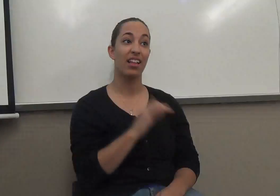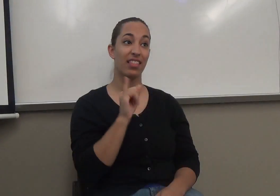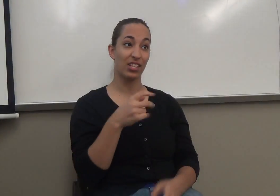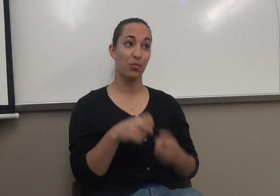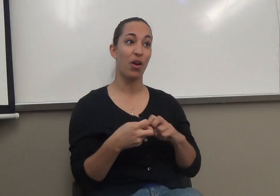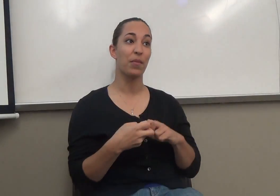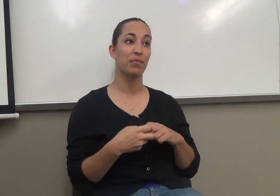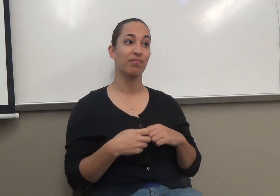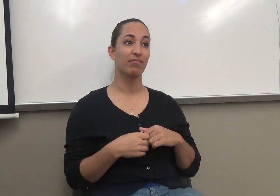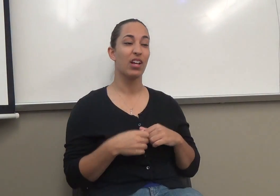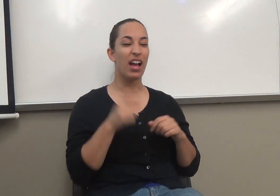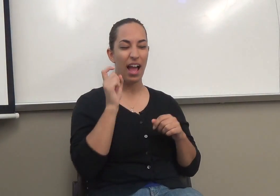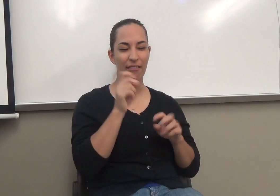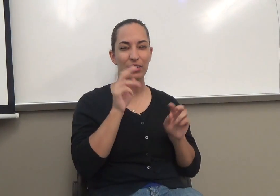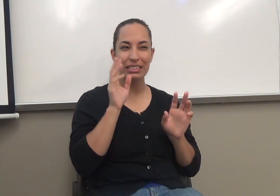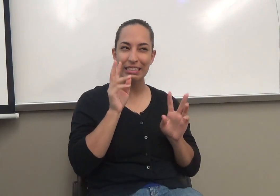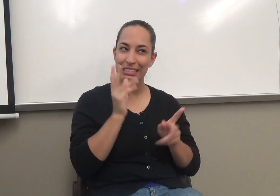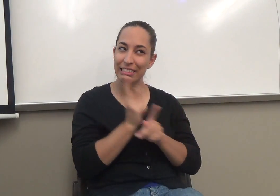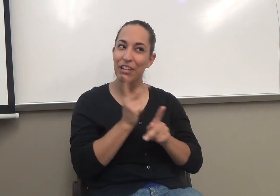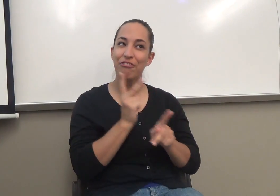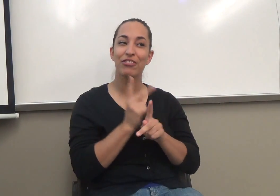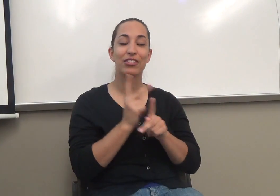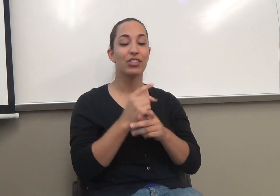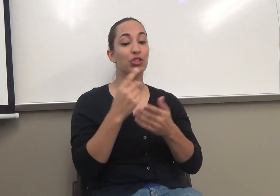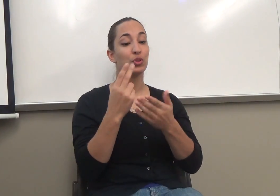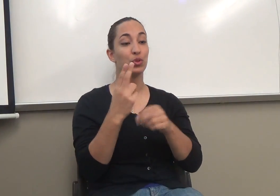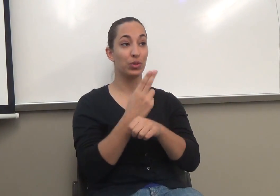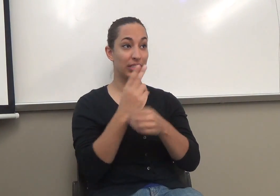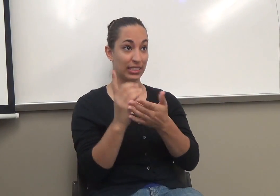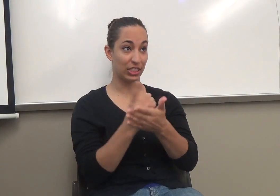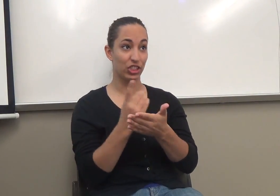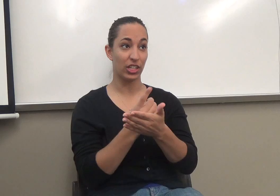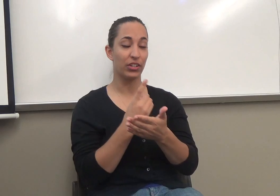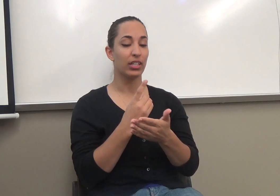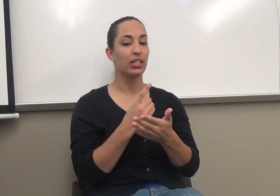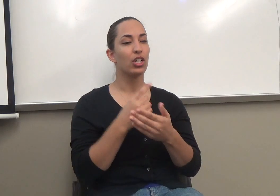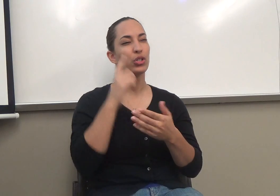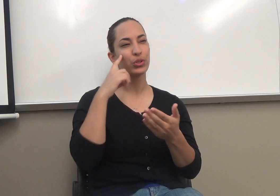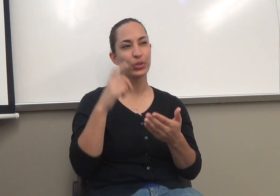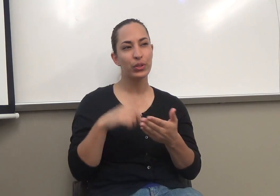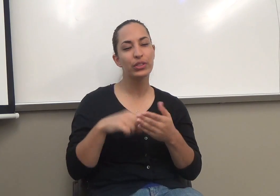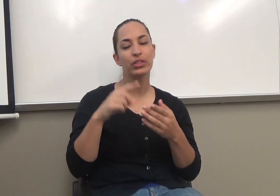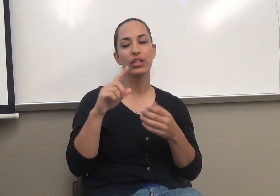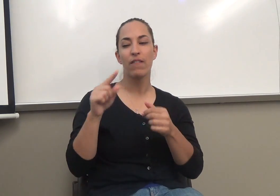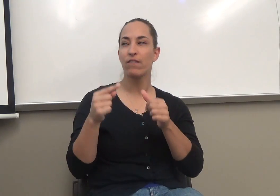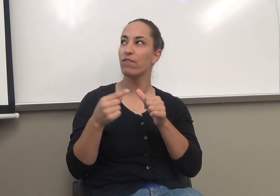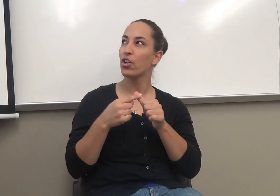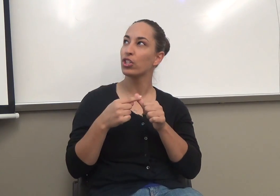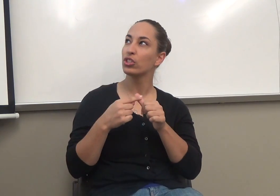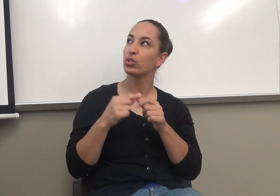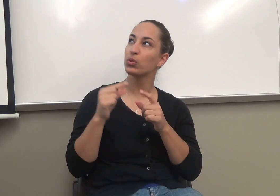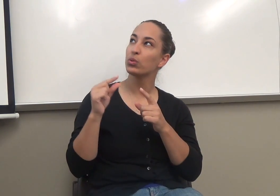here, this is, again, using the dictionary. You notice the first